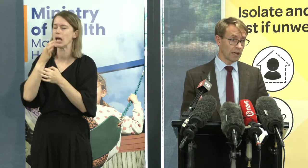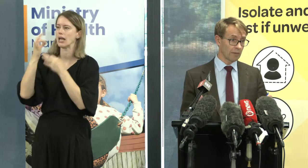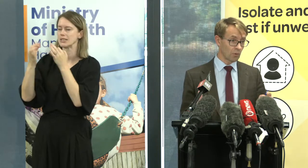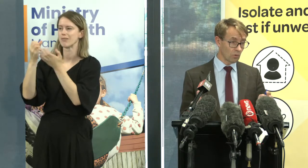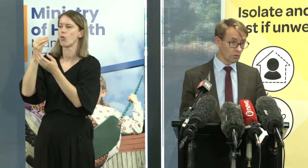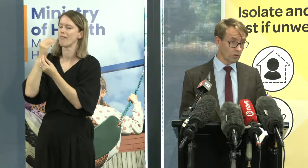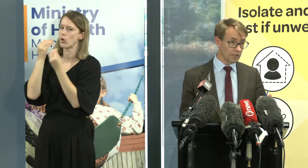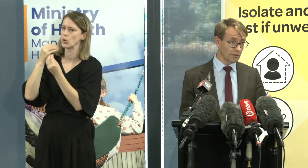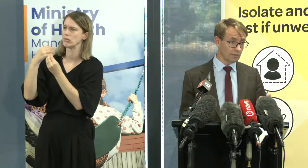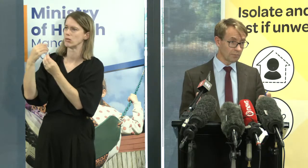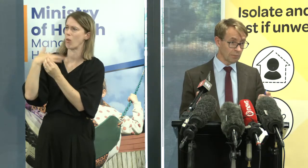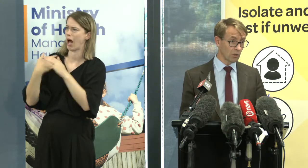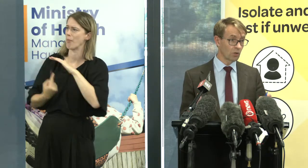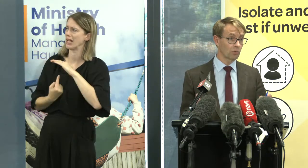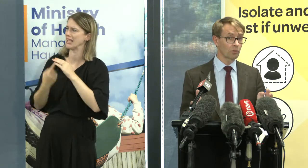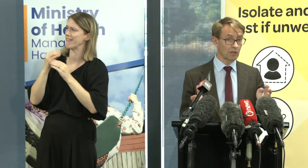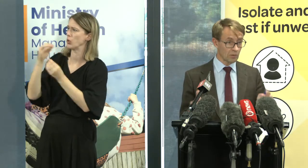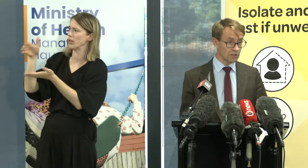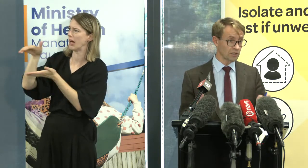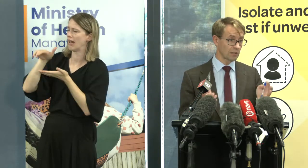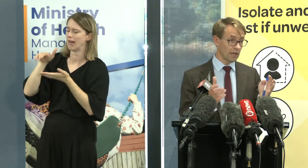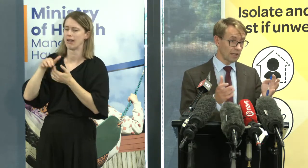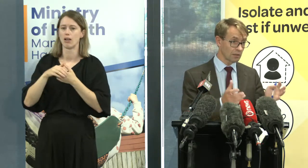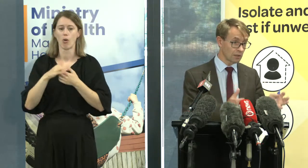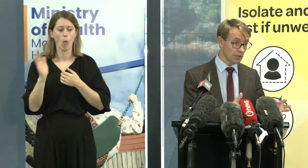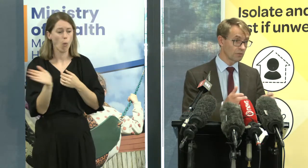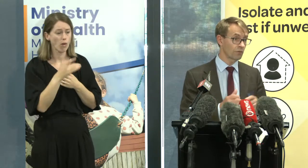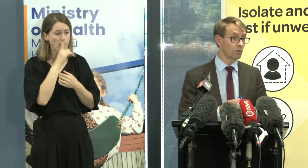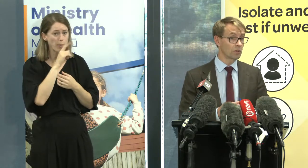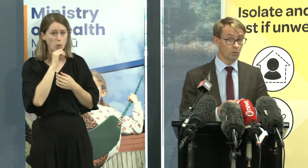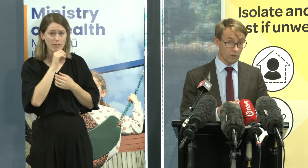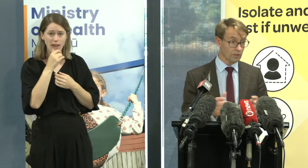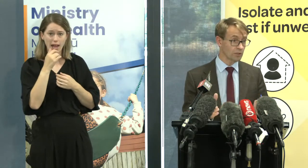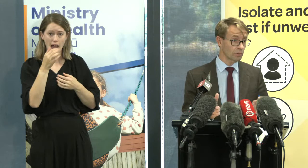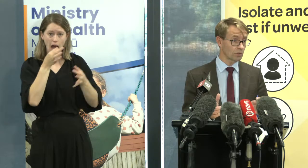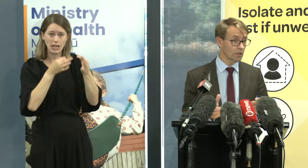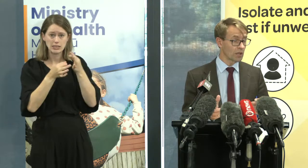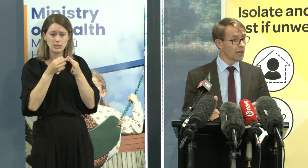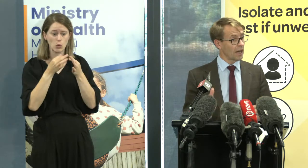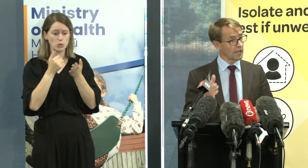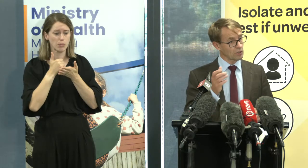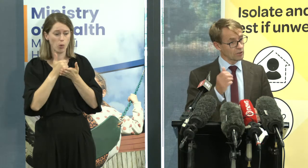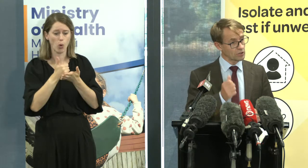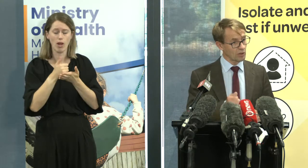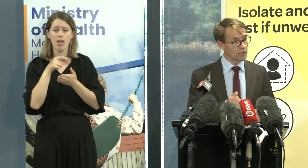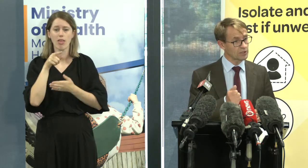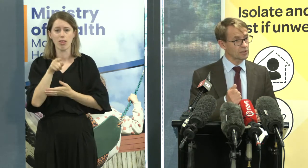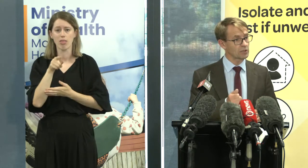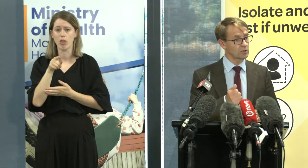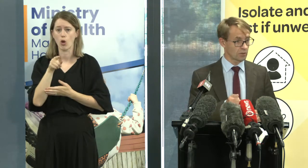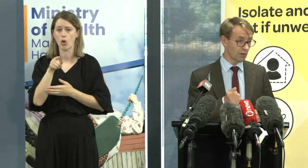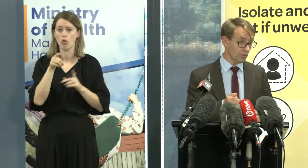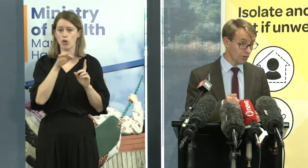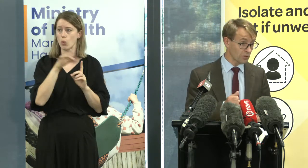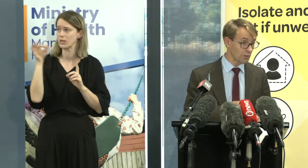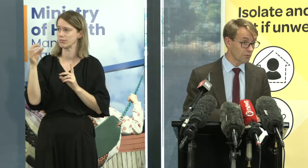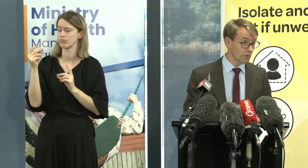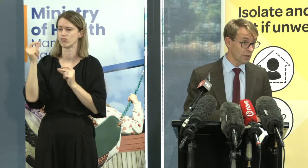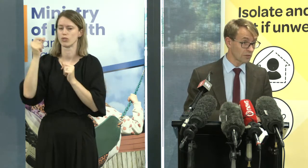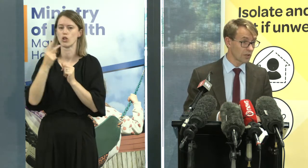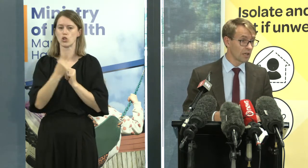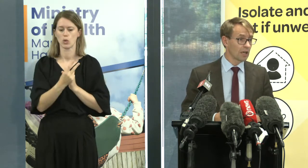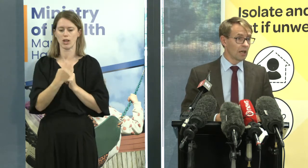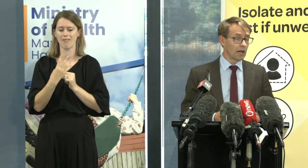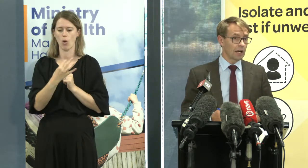all the people who request and need food or other support are having those requests turned around within